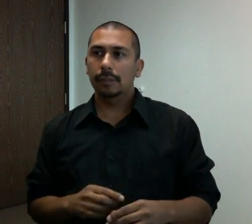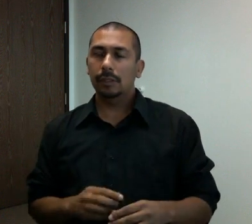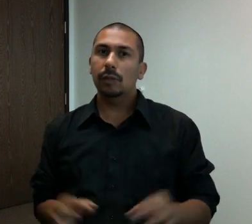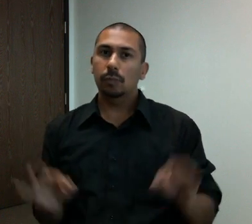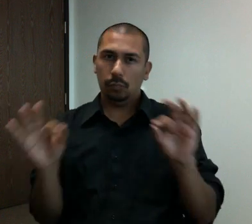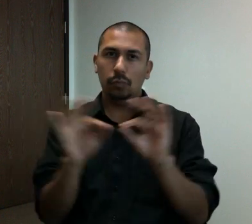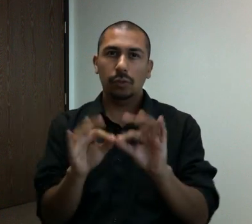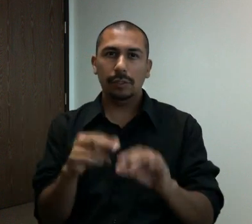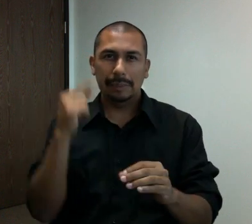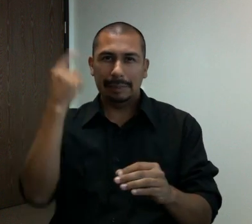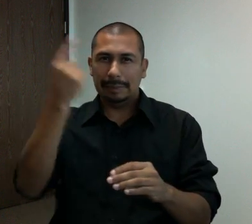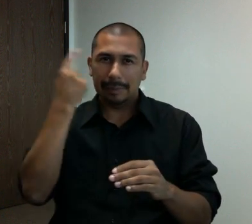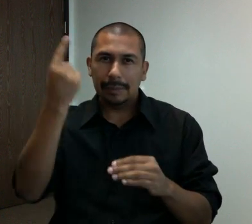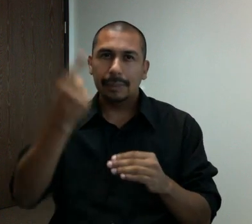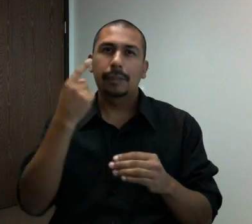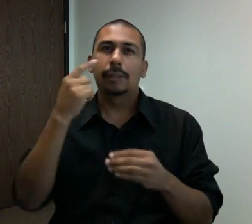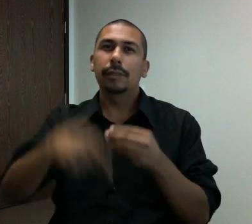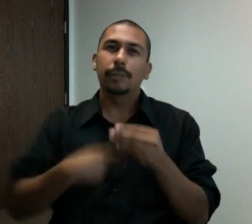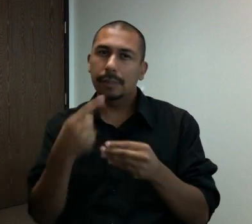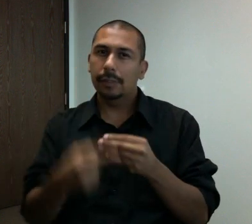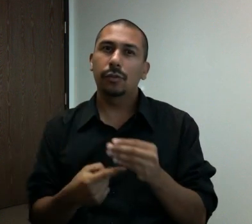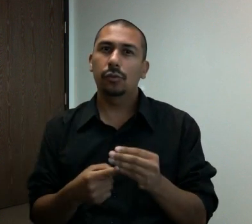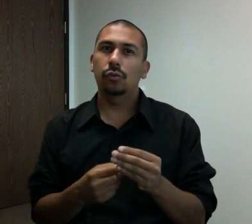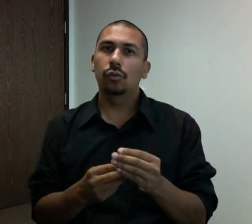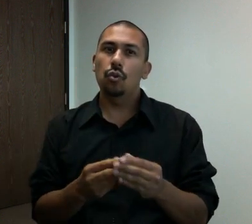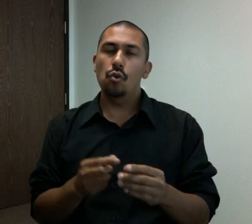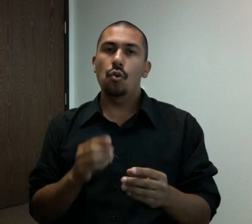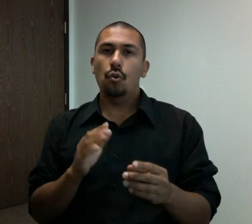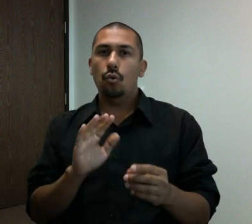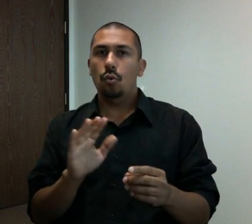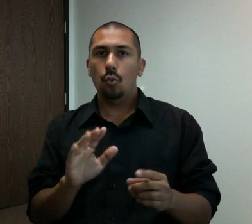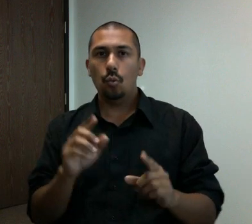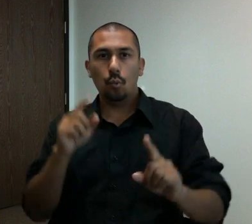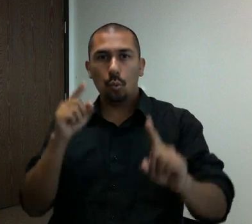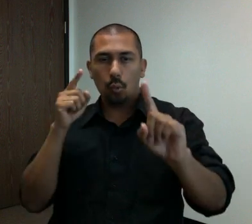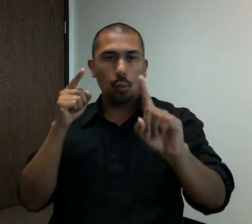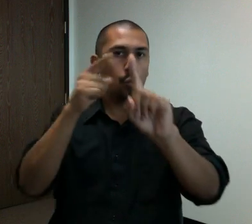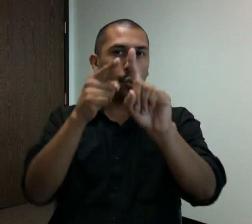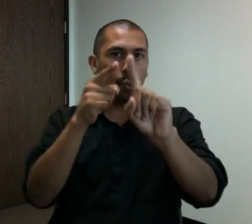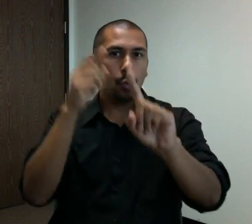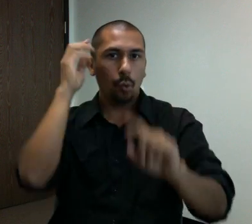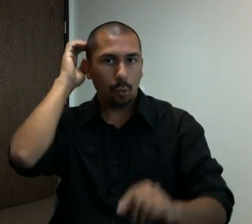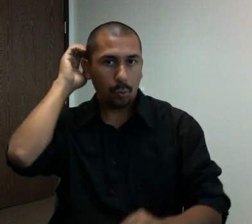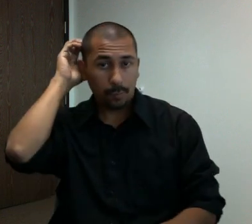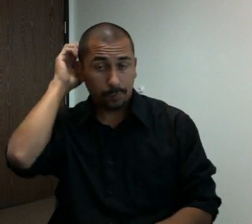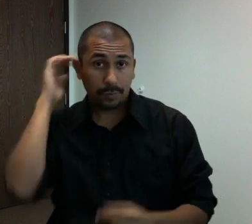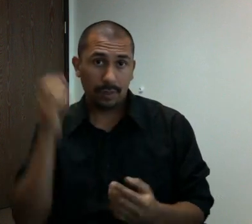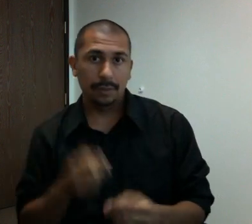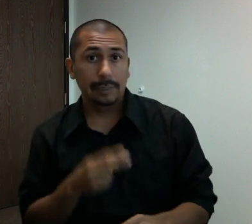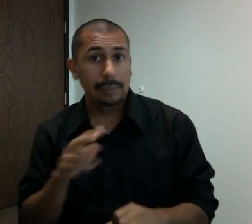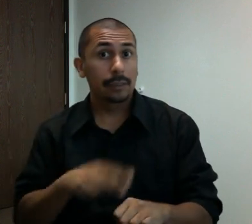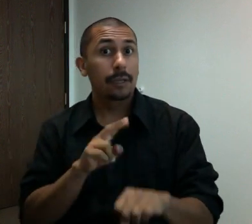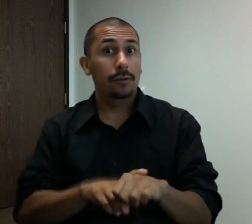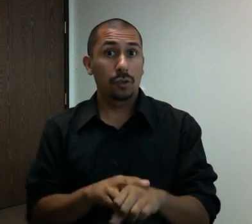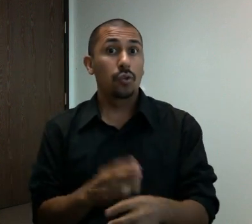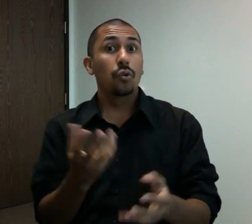often have a hard time with. You kind of want your students to write and you want your students to read, but you end up kind of giving them a